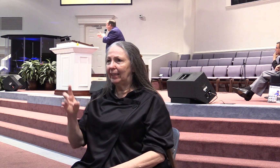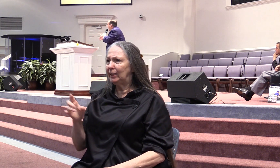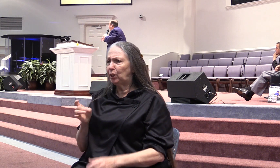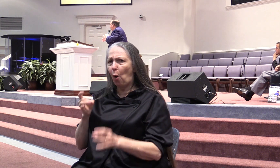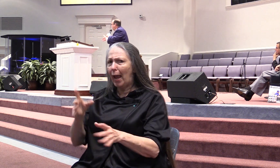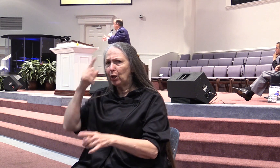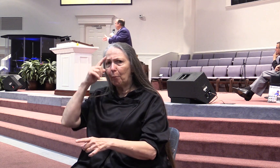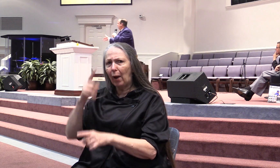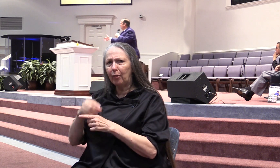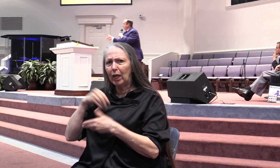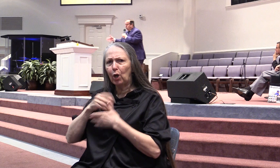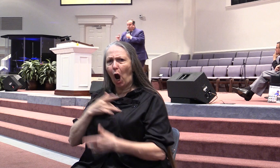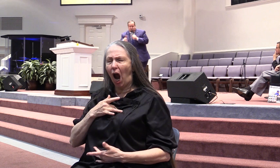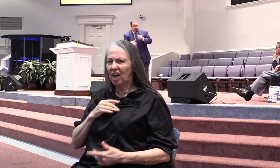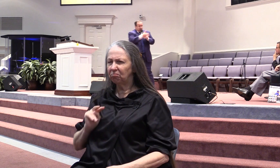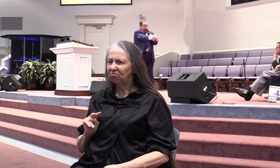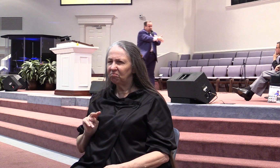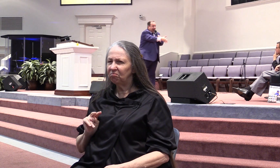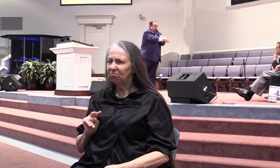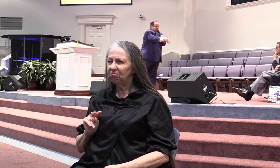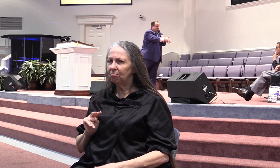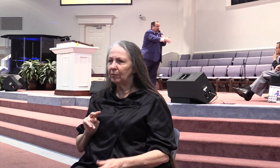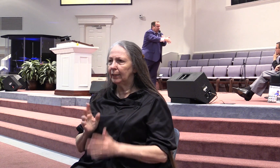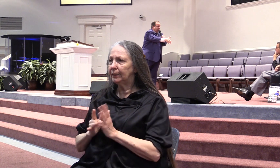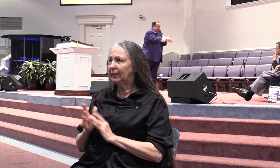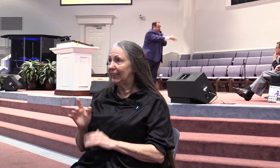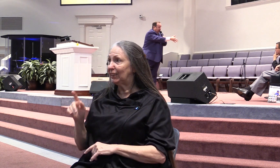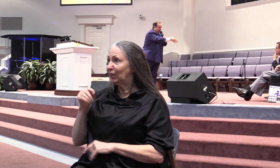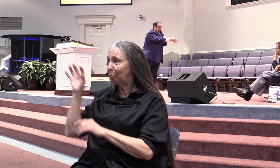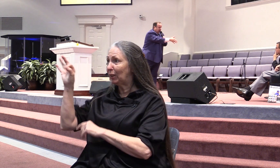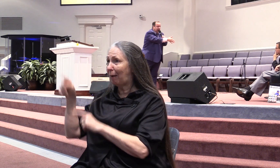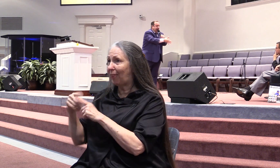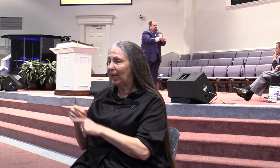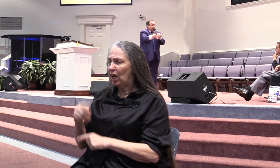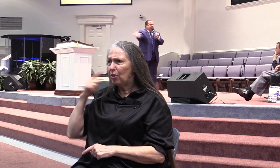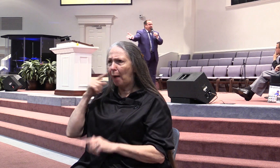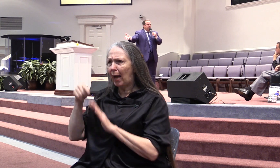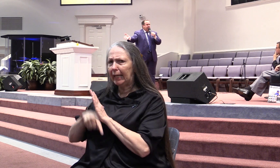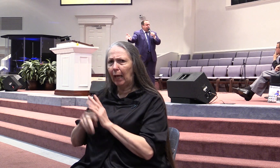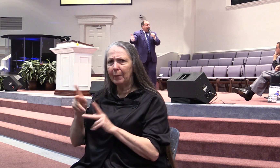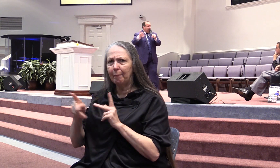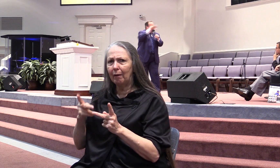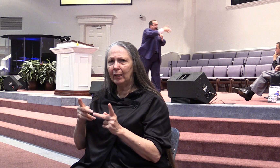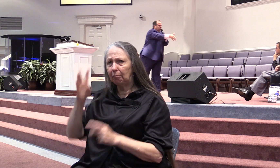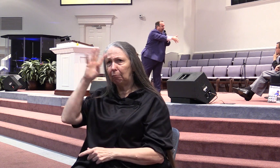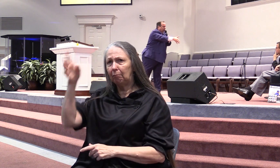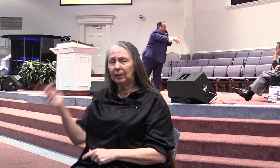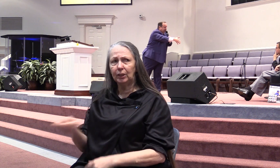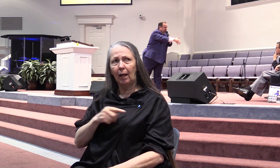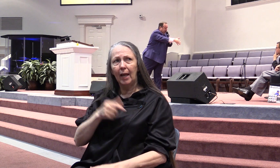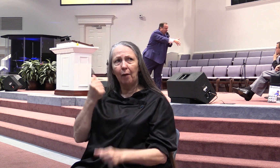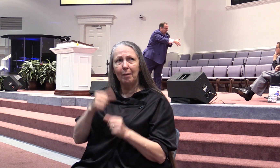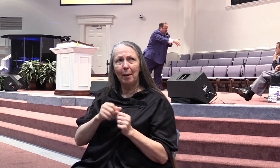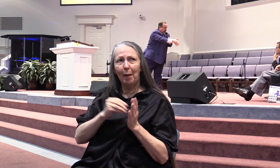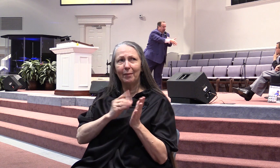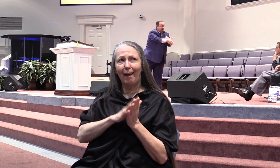brother in thine heart. This is what Jesus reached back to in the Sermon on the Mount when he was talking about killing. He didn't just make that up on the spot. He reached back to what he wrote in